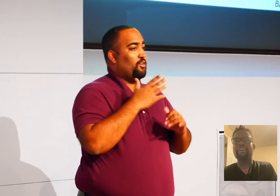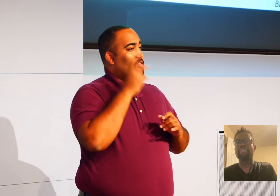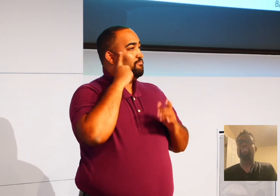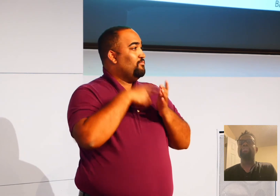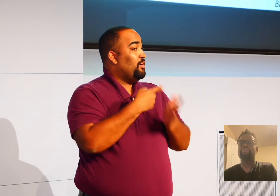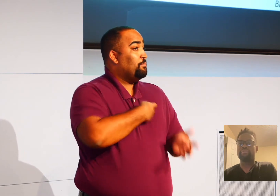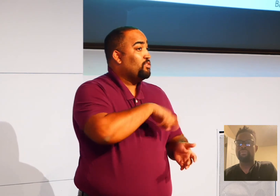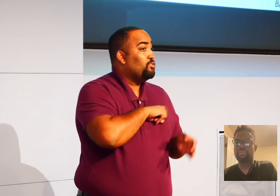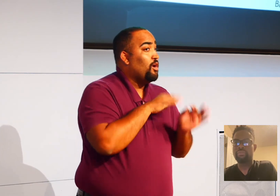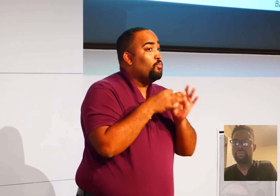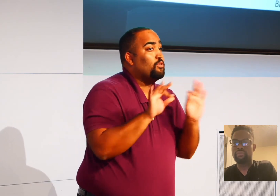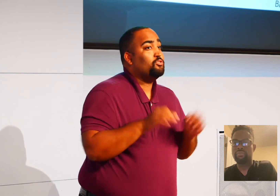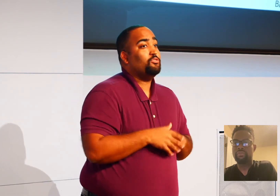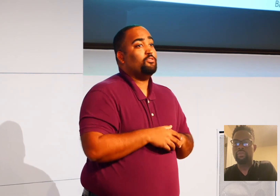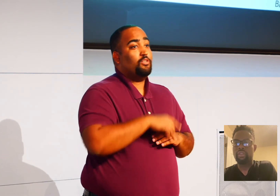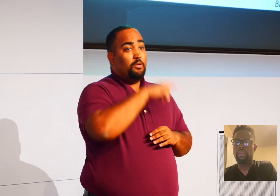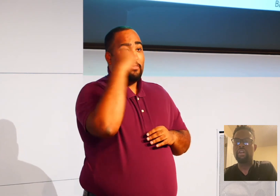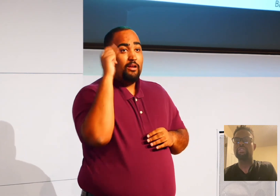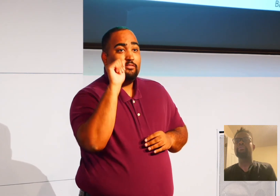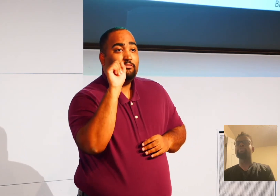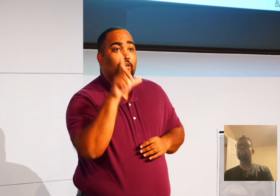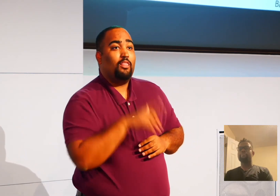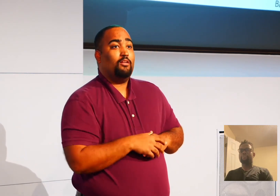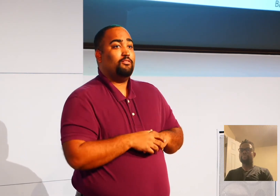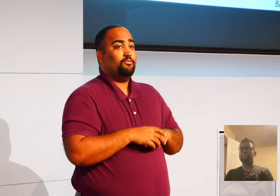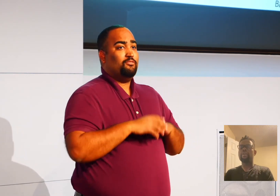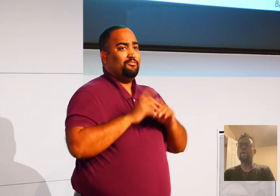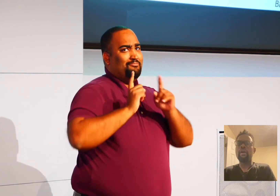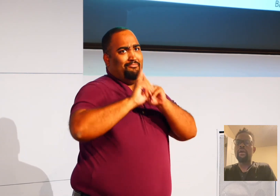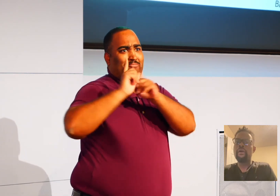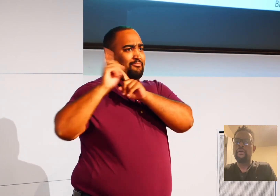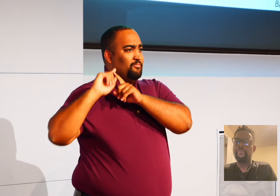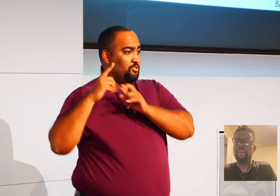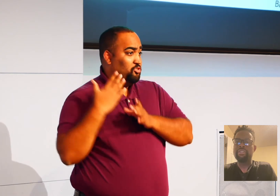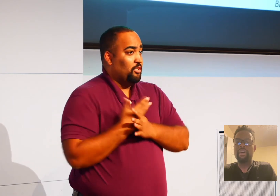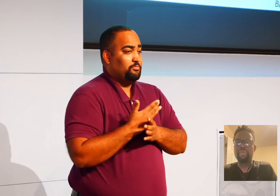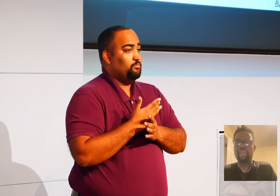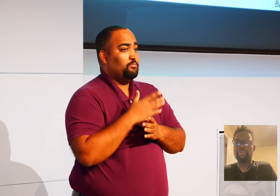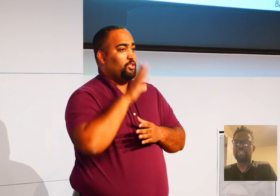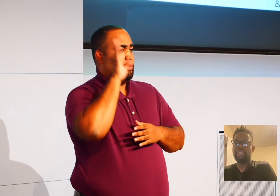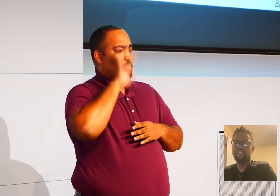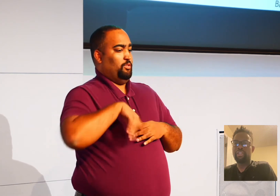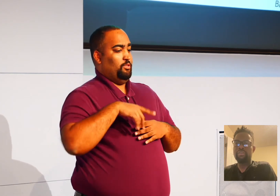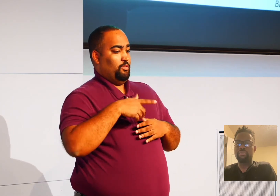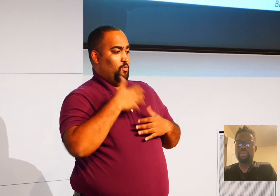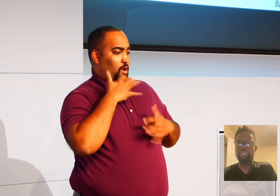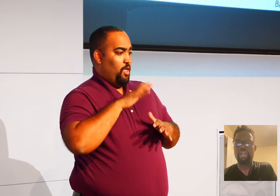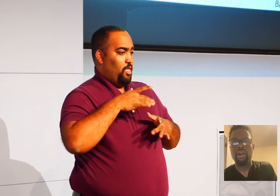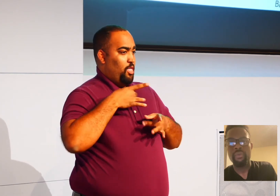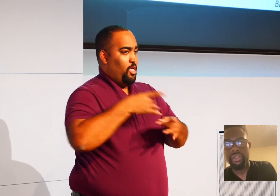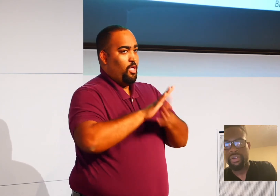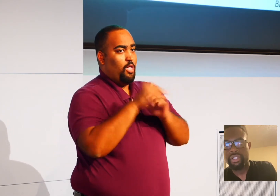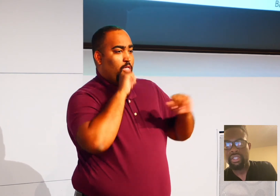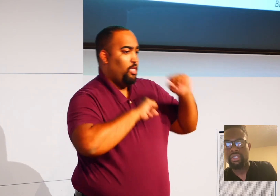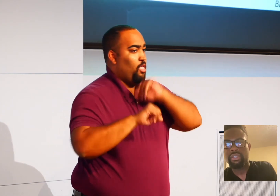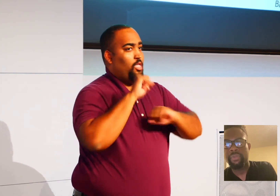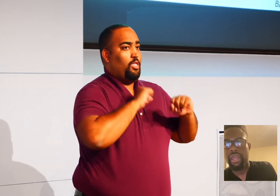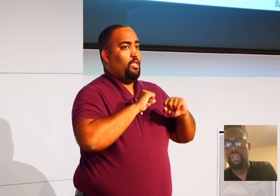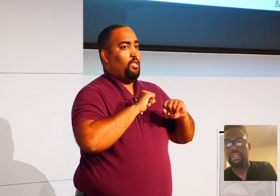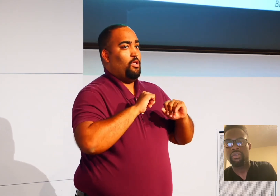deprivation can also result from parents not being able to share their language with their child, whether it's Spanish or